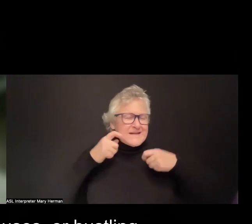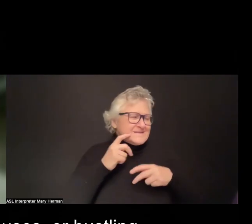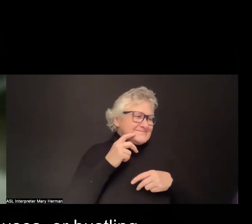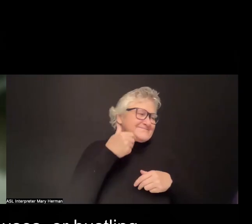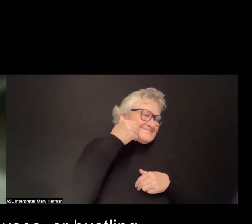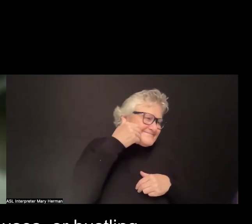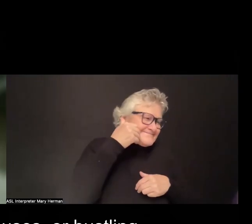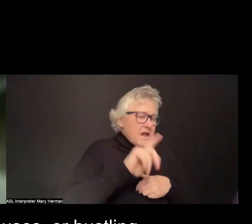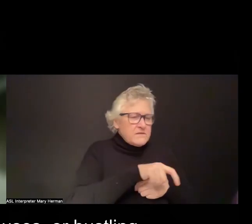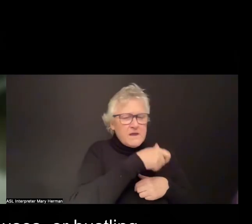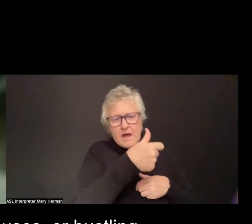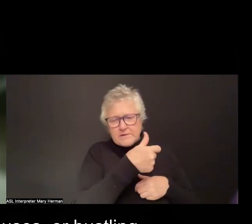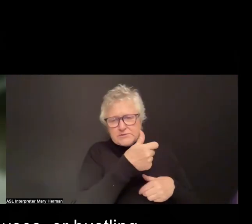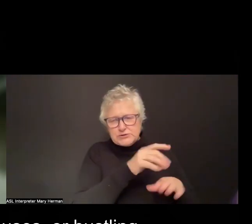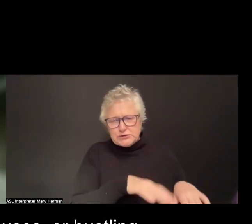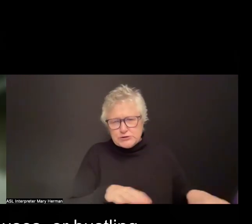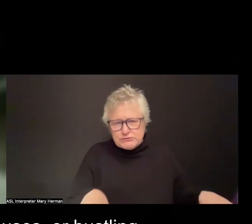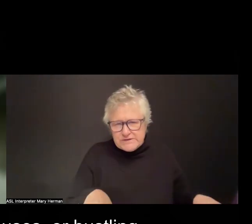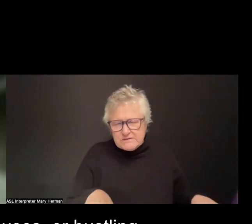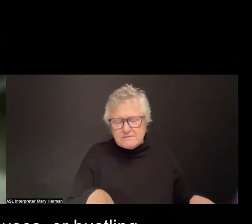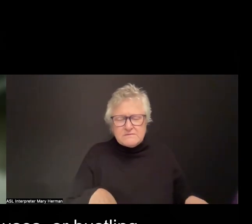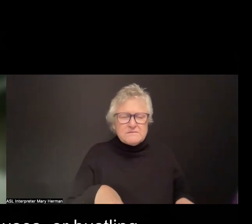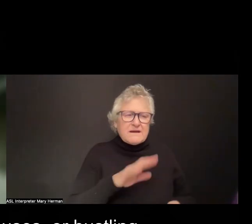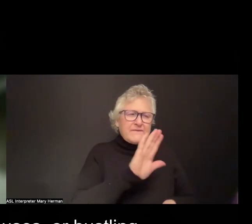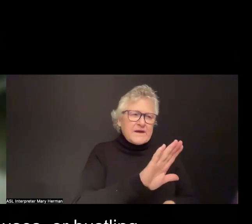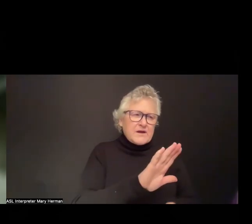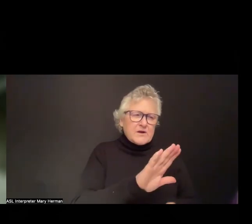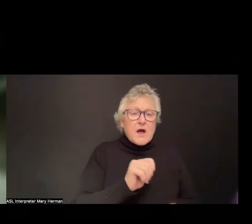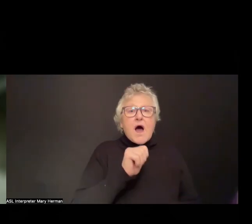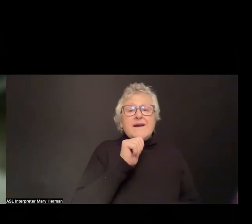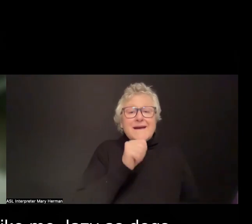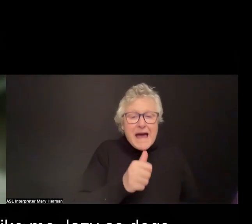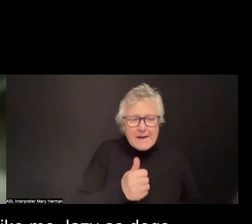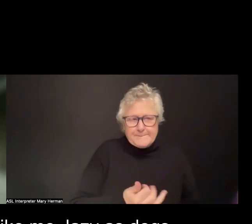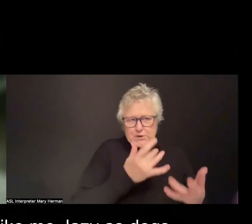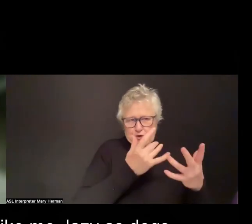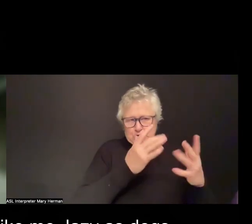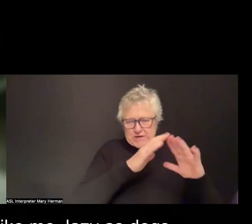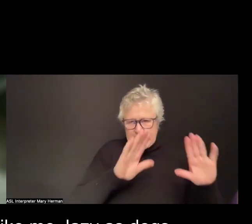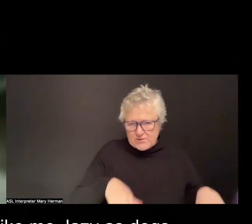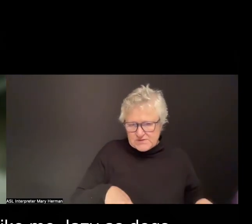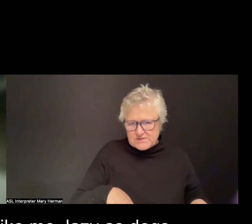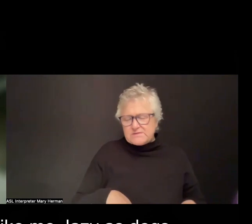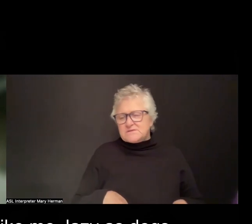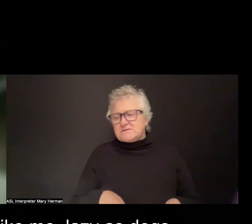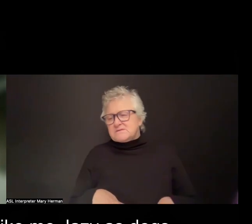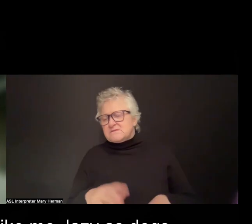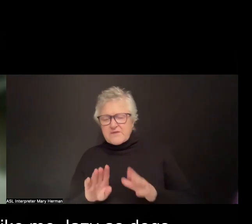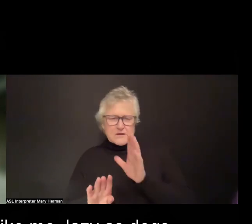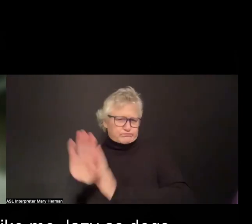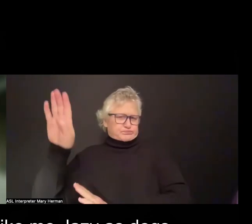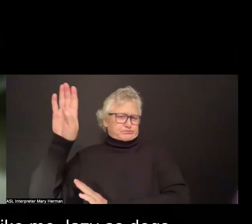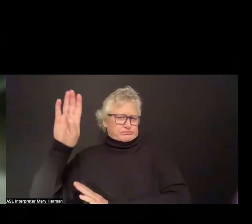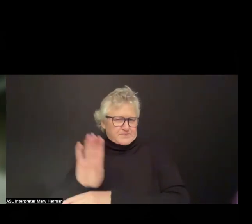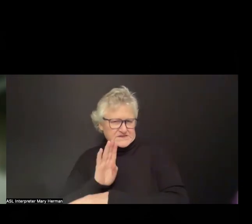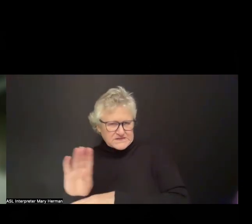unburned houses, or bustling businesses, or gold rings. Sabbath breakers like me, lazy as dogs and loving